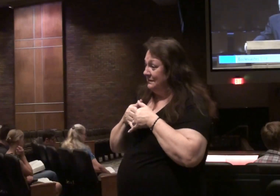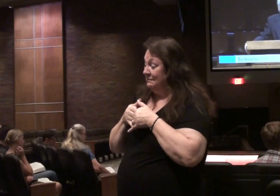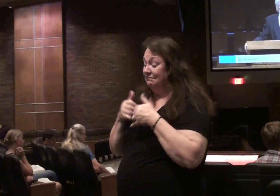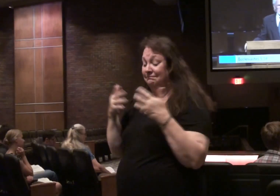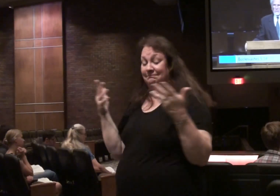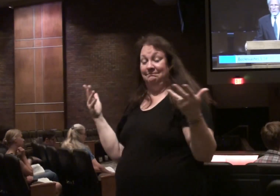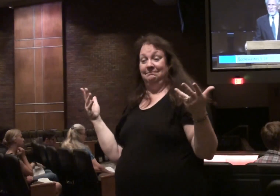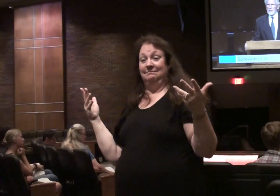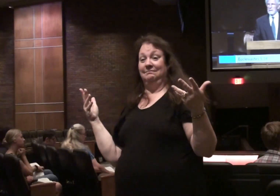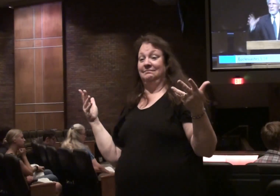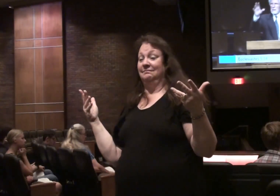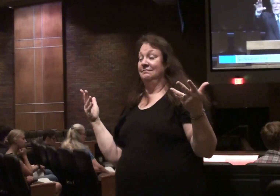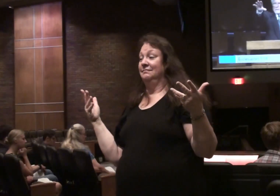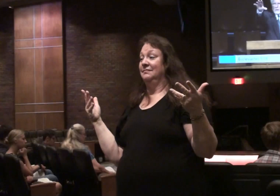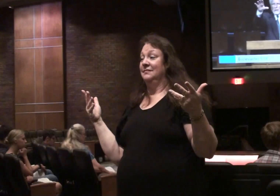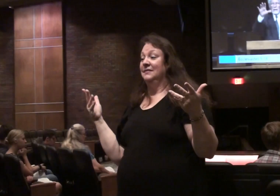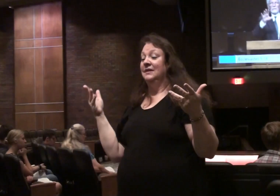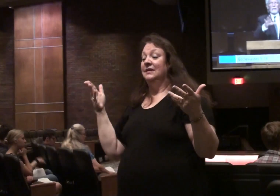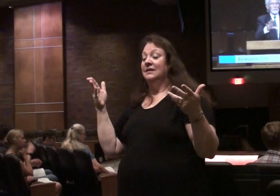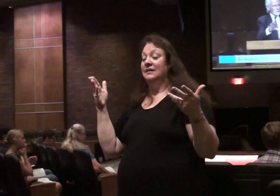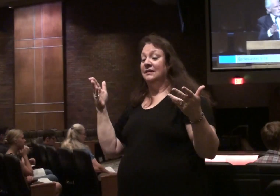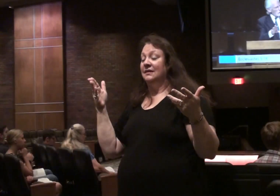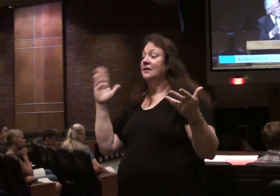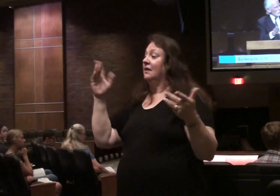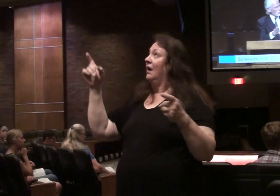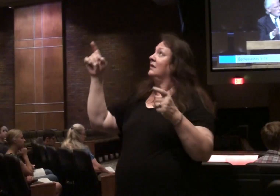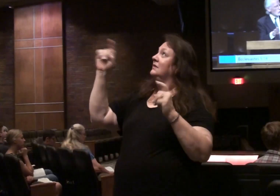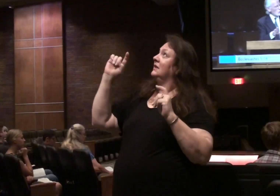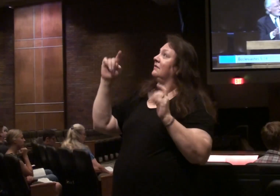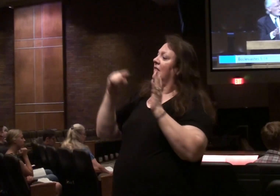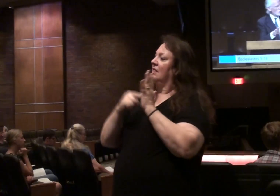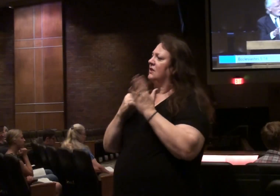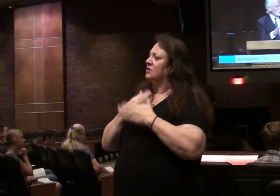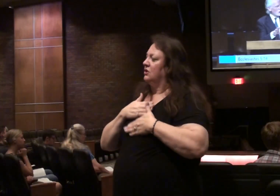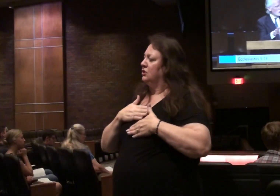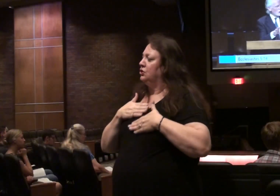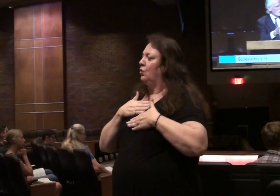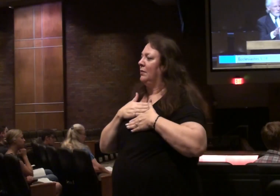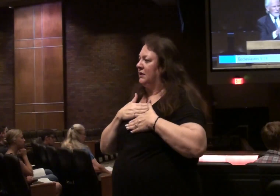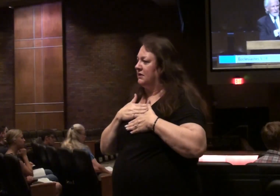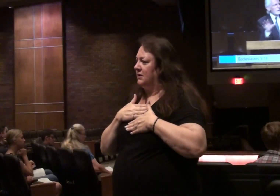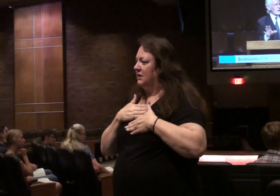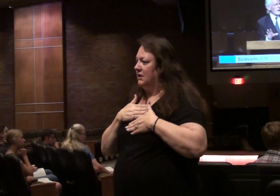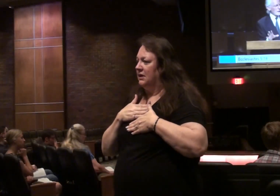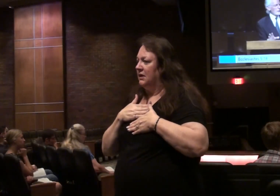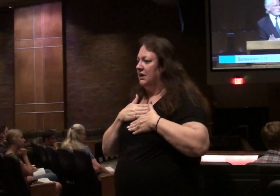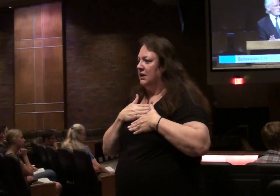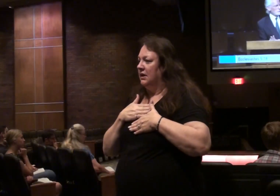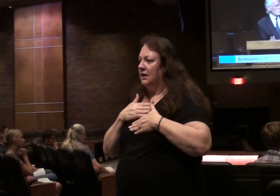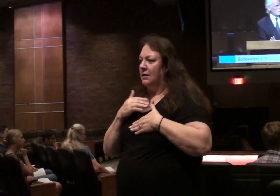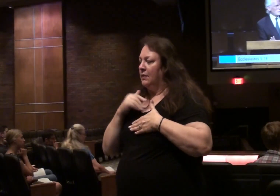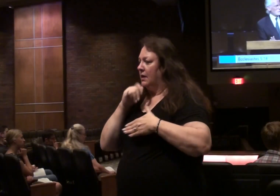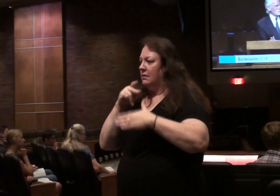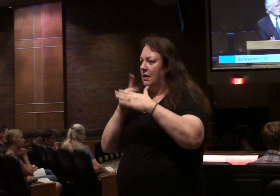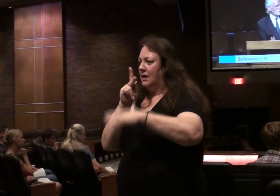I mean, sorry, God's off. He's given us these little enjoyments. We're not in the kingdom.